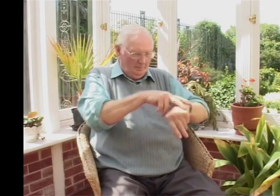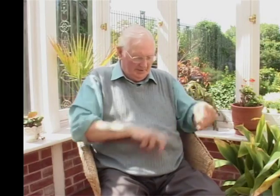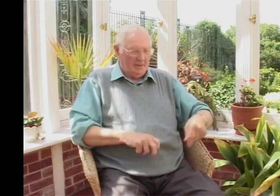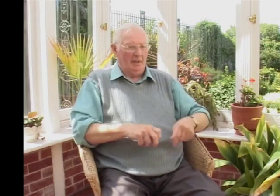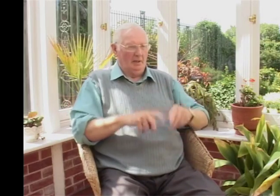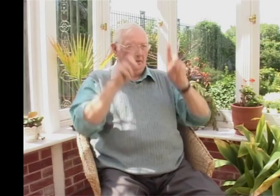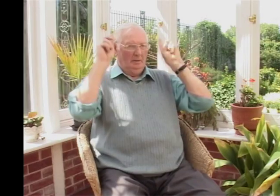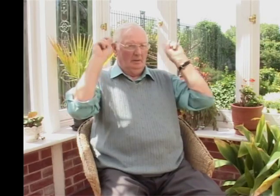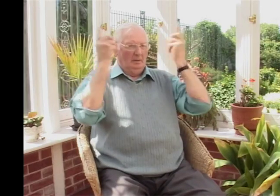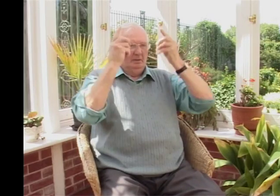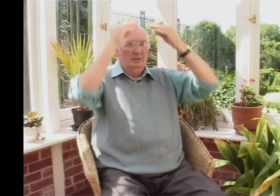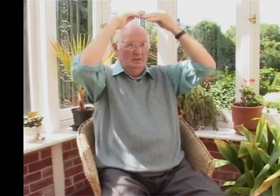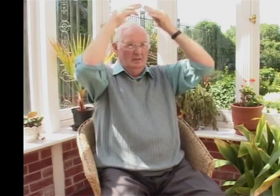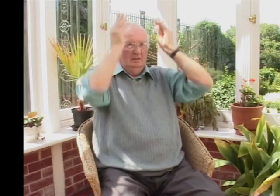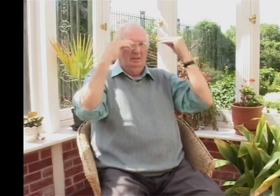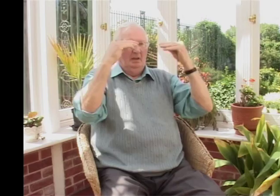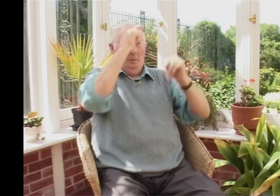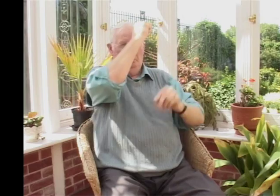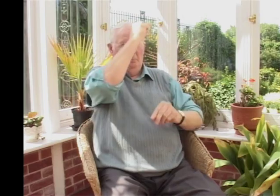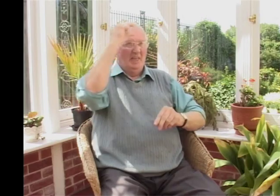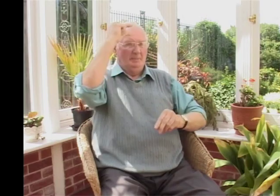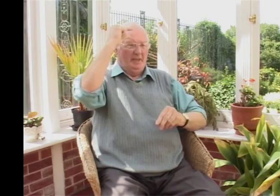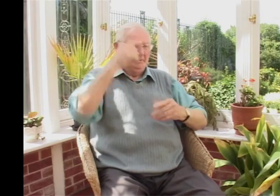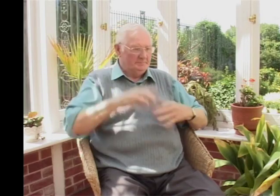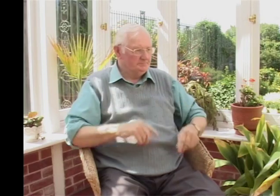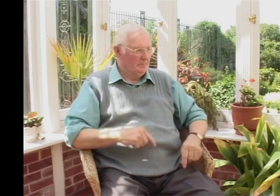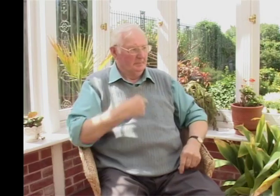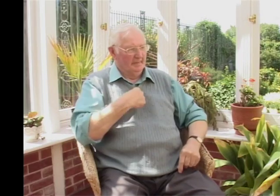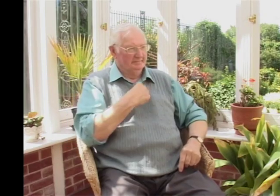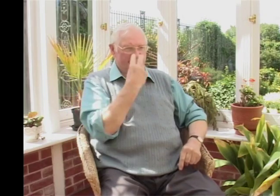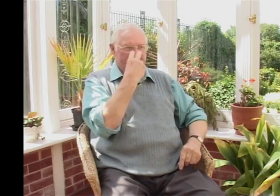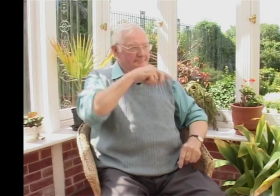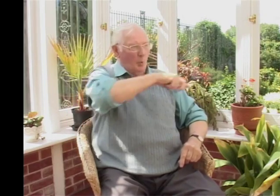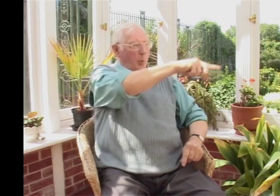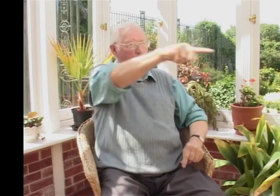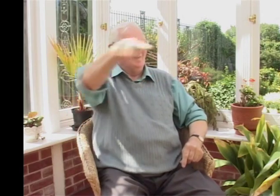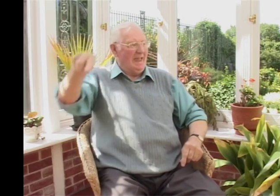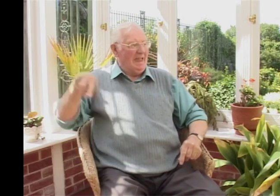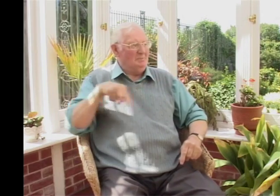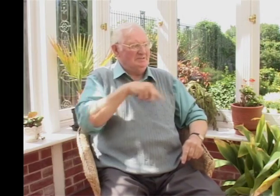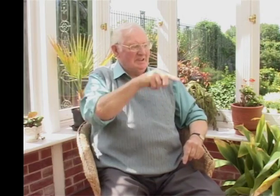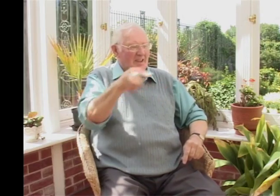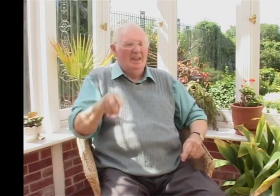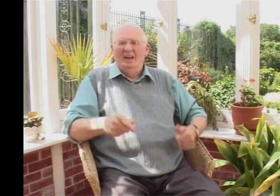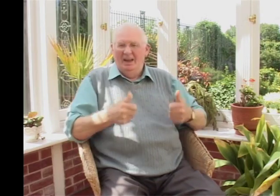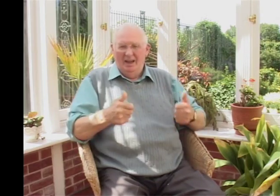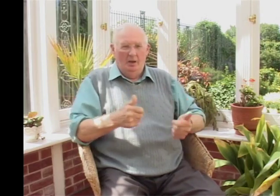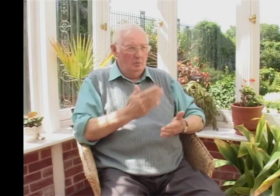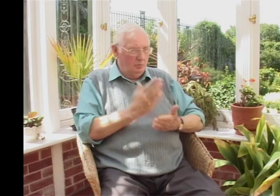wore his policeman's helmet. And he'd say, oh, I'm going out on the beat now, I'm going to look around Wolverhampton. He'd